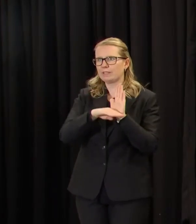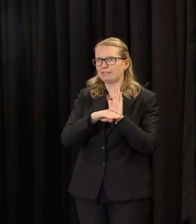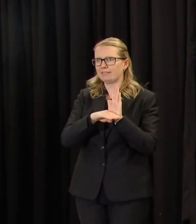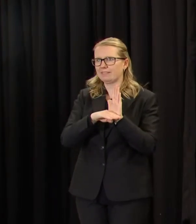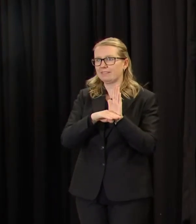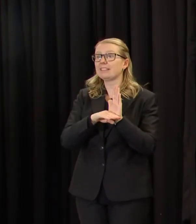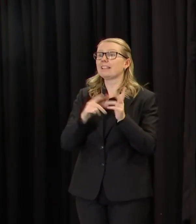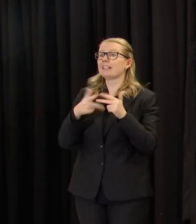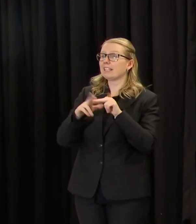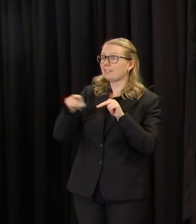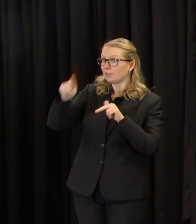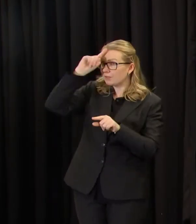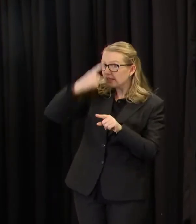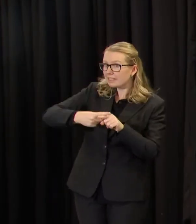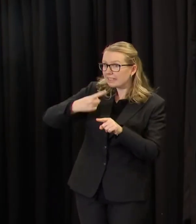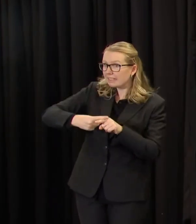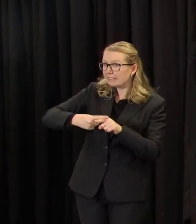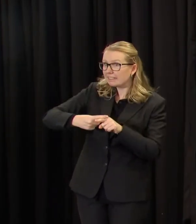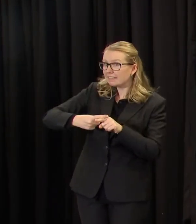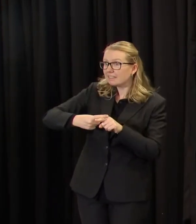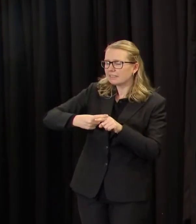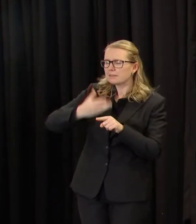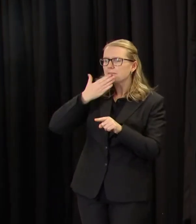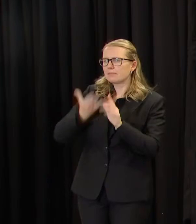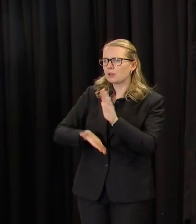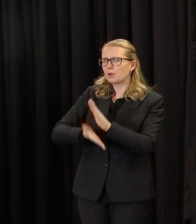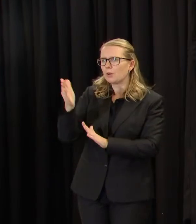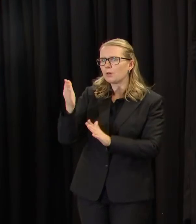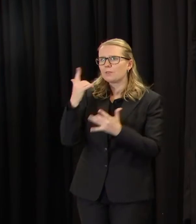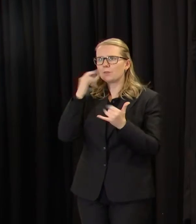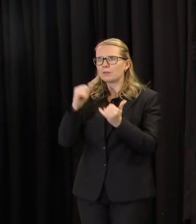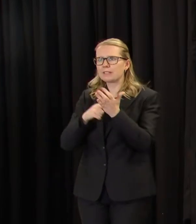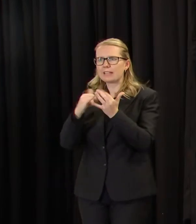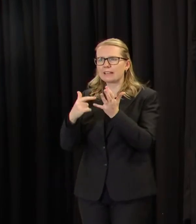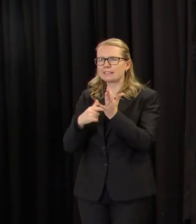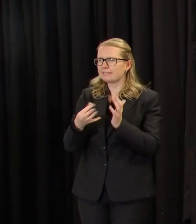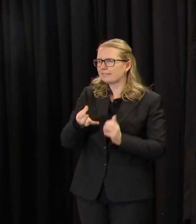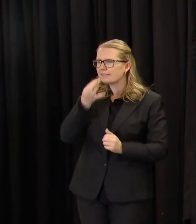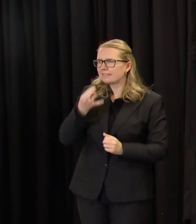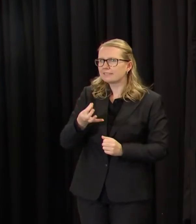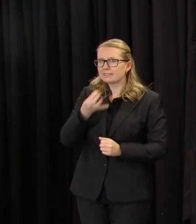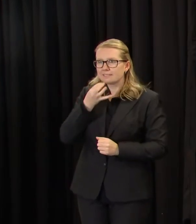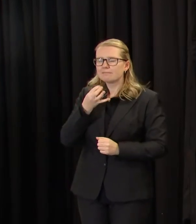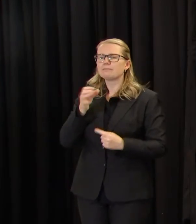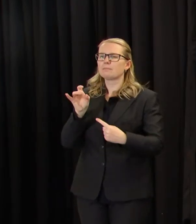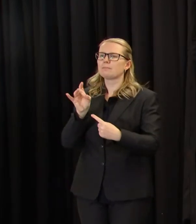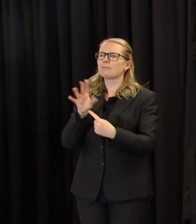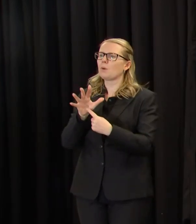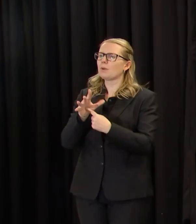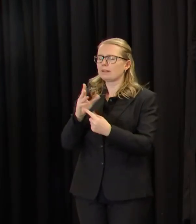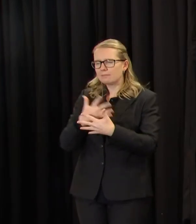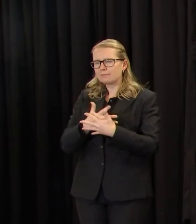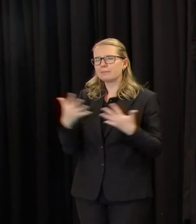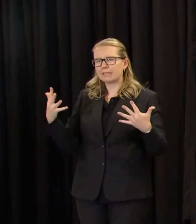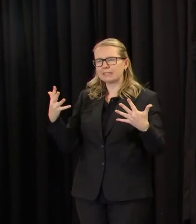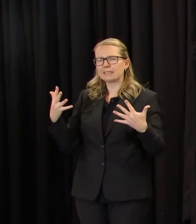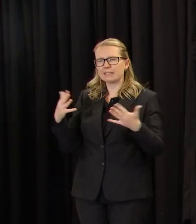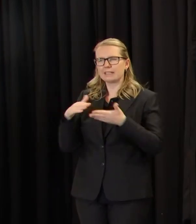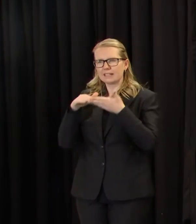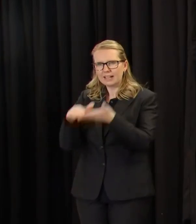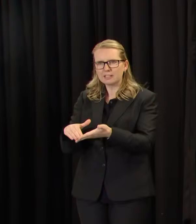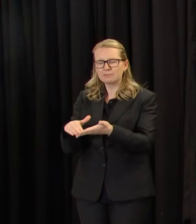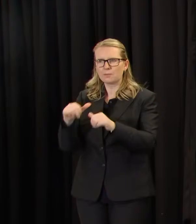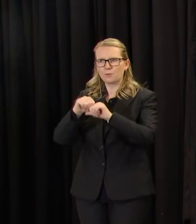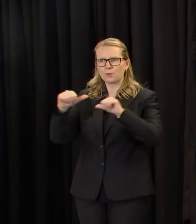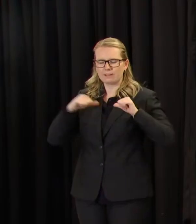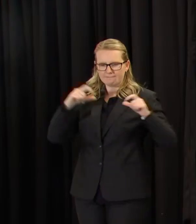is to go and get tested. And we've made that point literally a million times, and we're going to keep making it because it makes the biggest difference. Is that where you can't, as Dr.